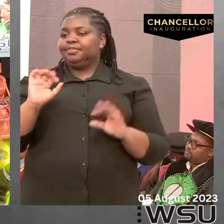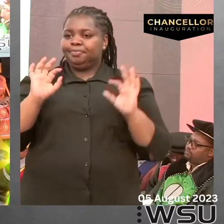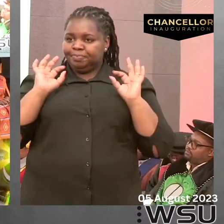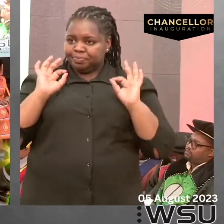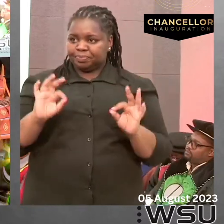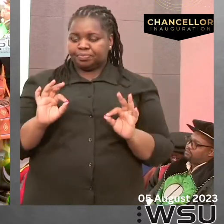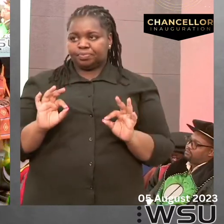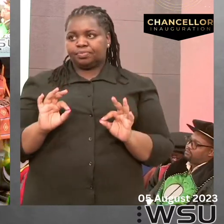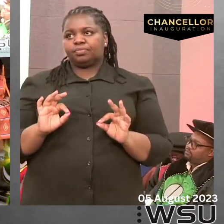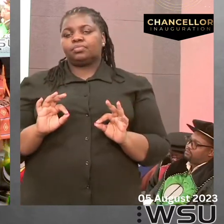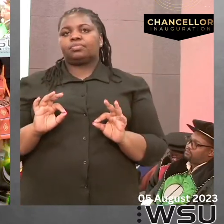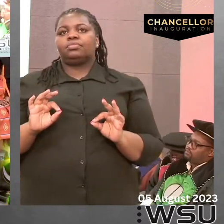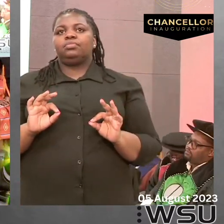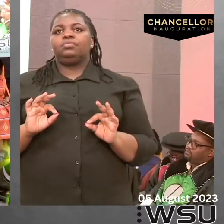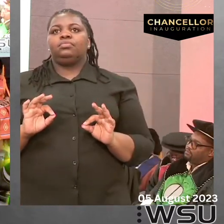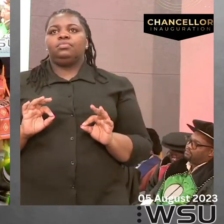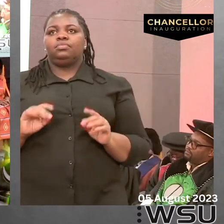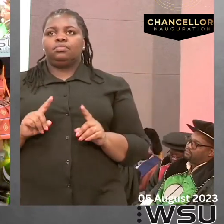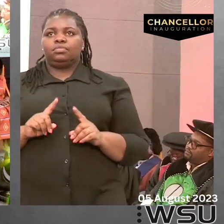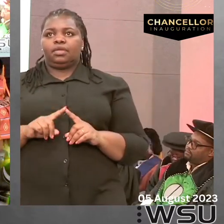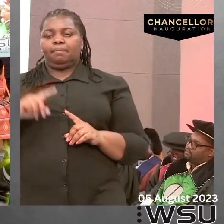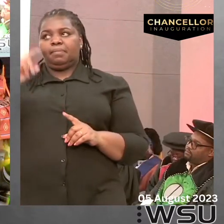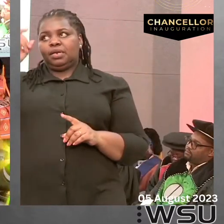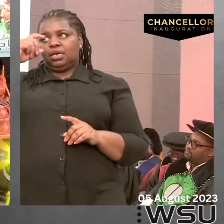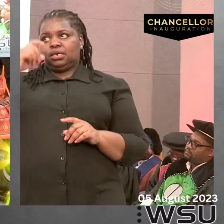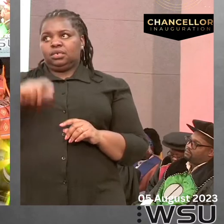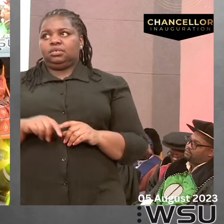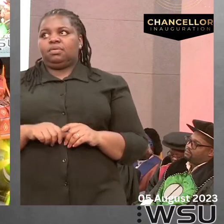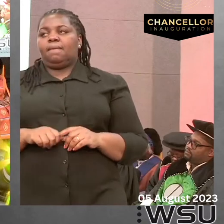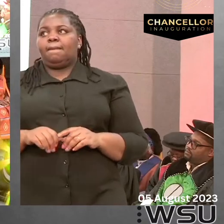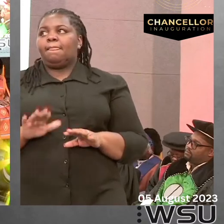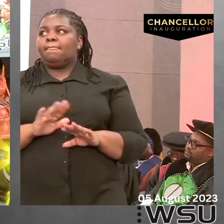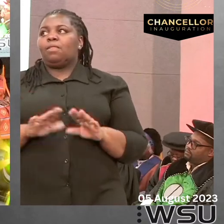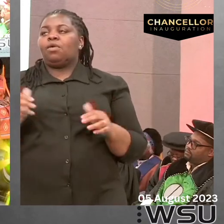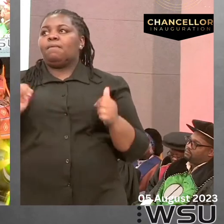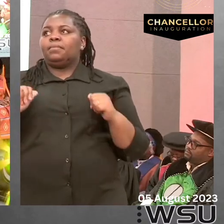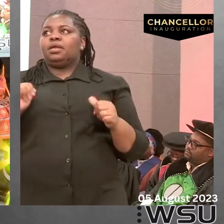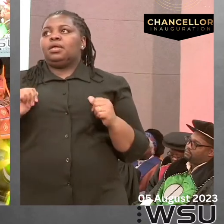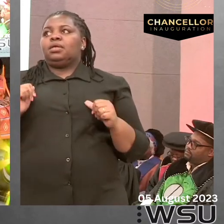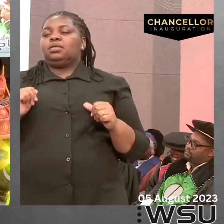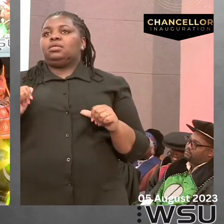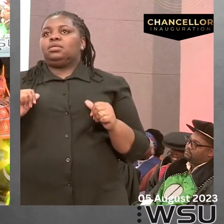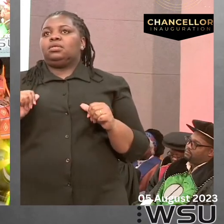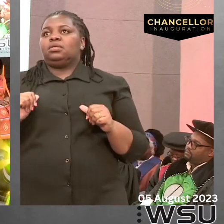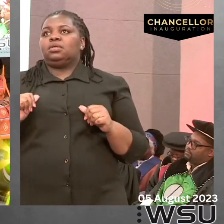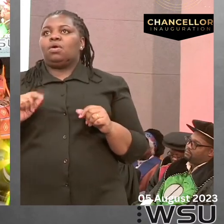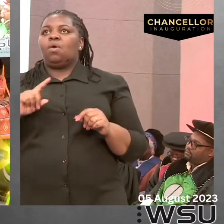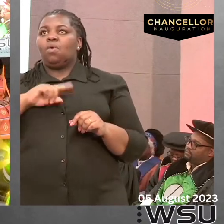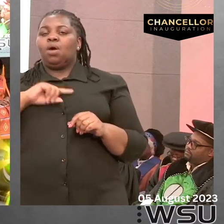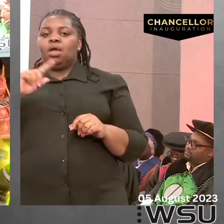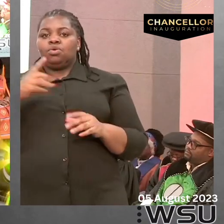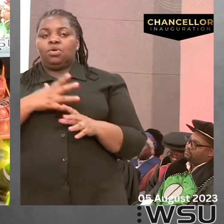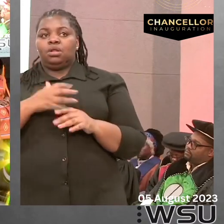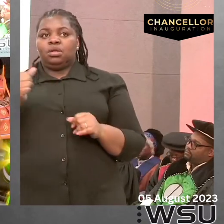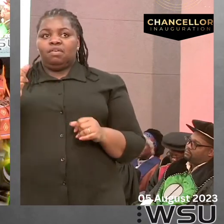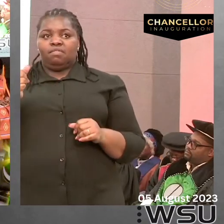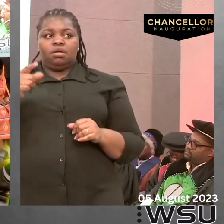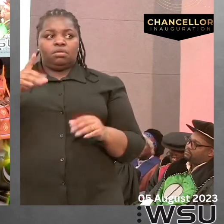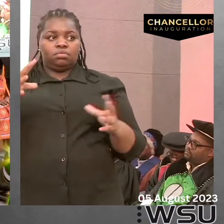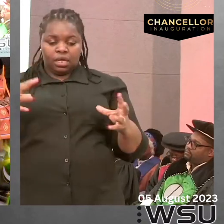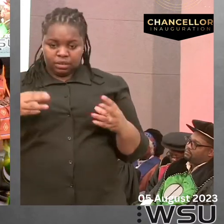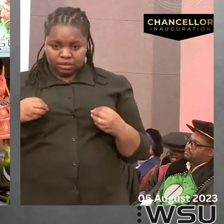of performance, of integrity. Don't blame the environment, because you'll never be able to